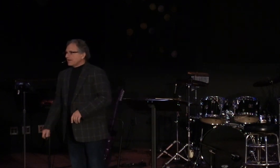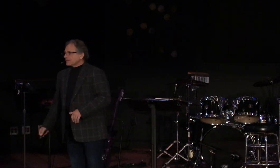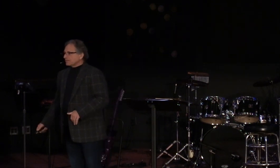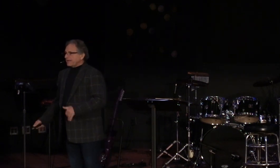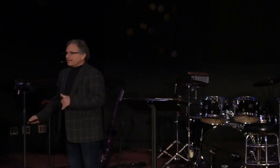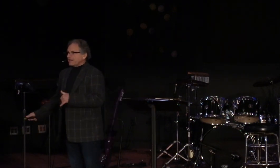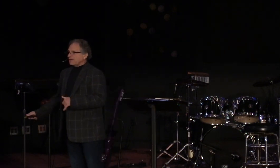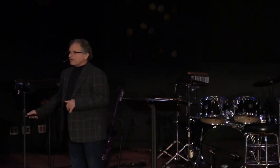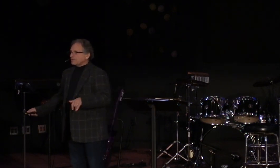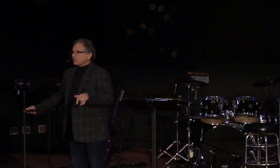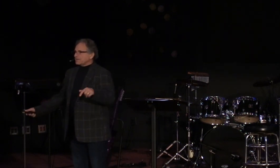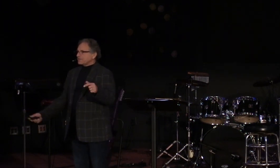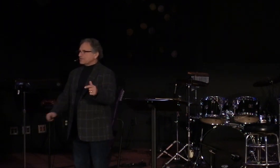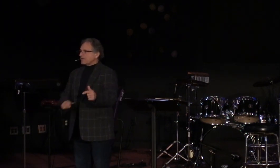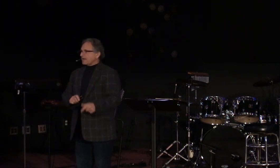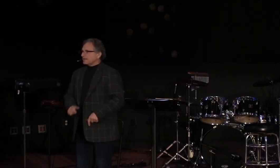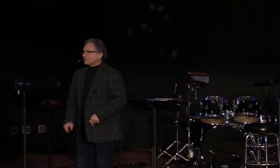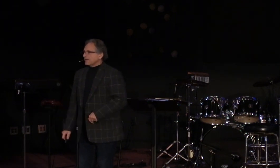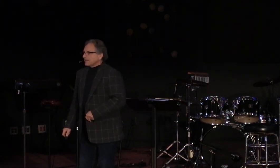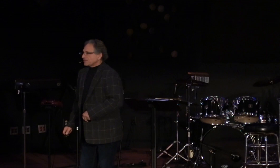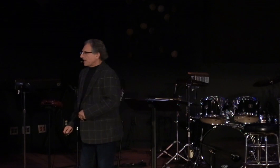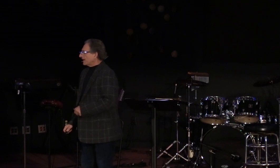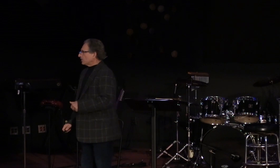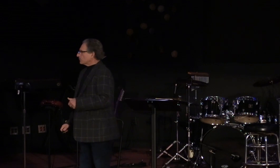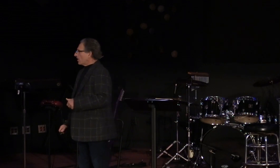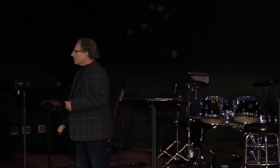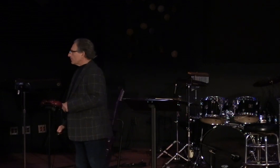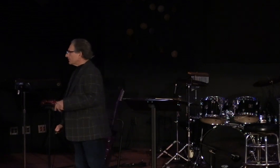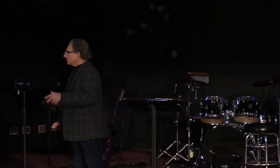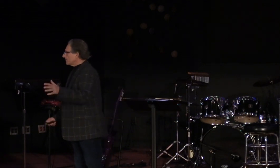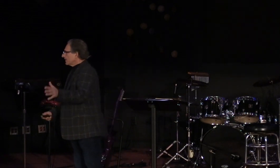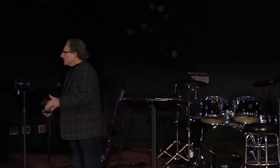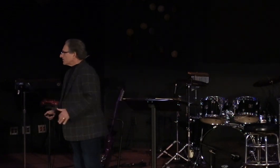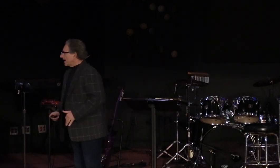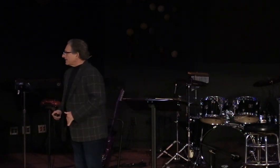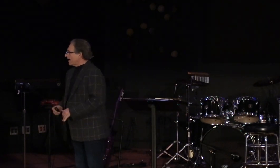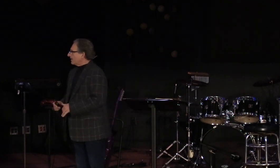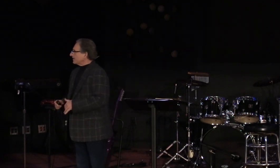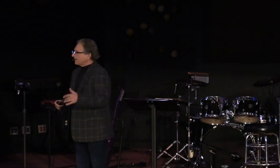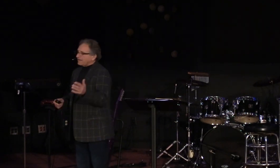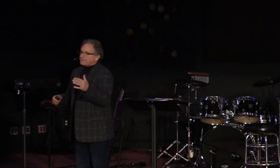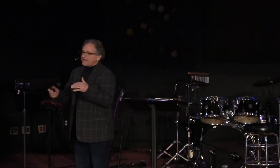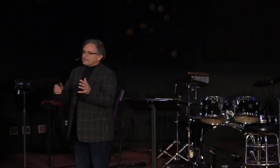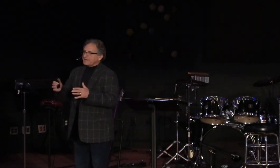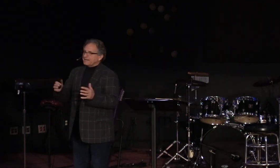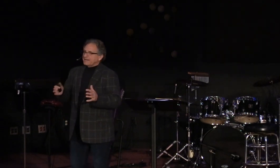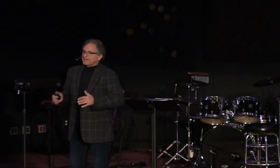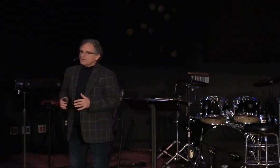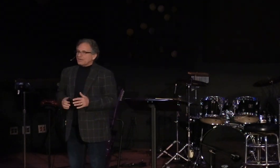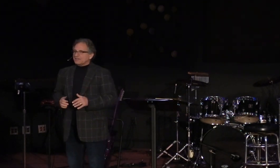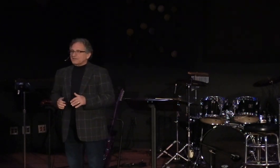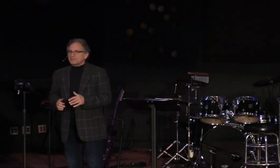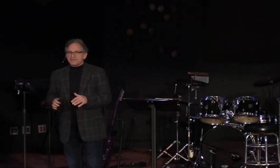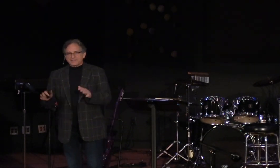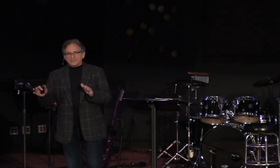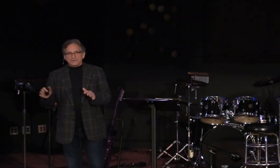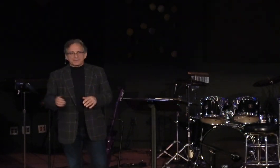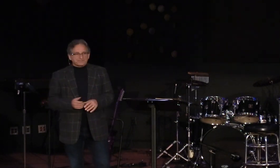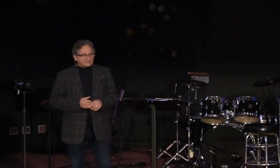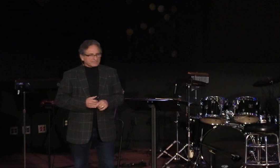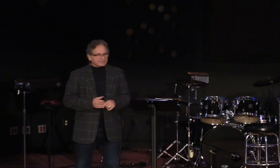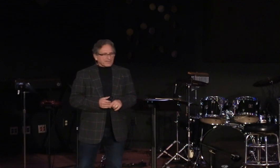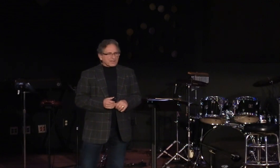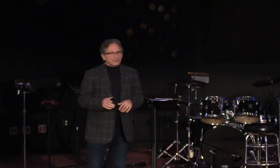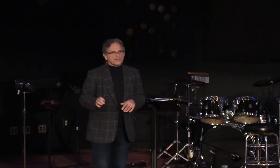there." So, man, 9 o'clock in the morning, she was down there, and she had little Tommy with her, and sat down, and they came out, and they, you know, talked a little bit. And